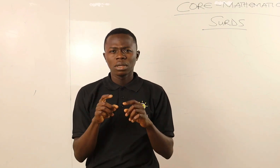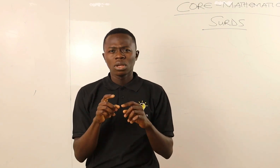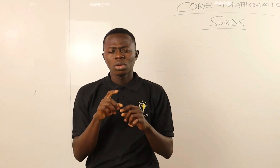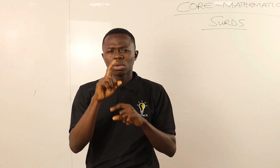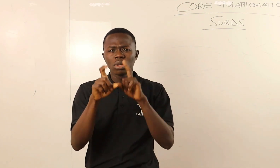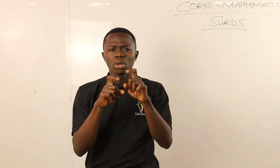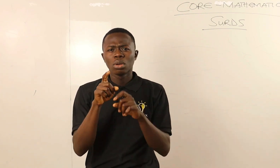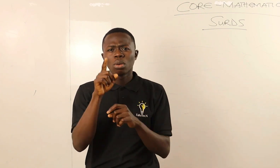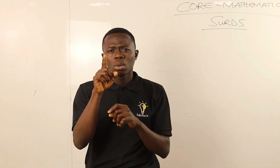But